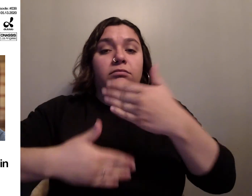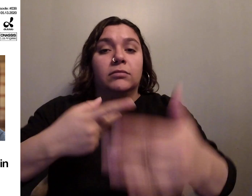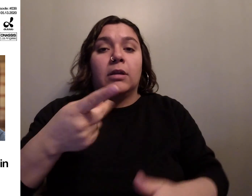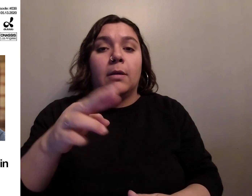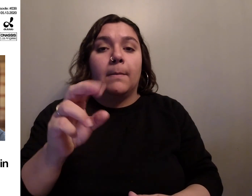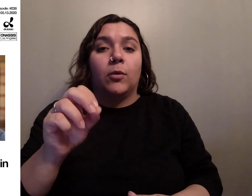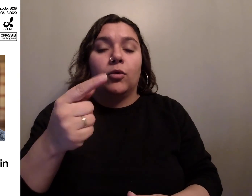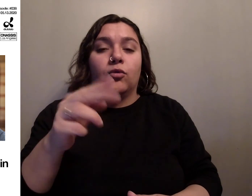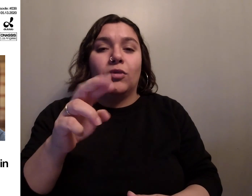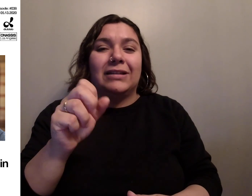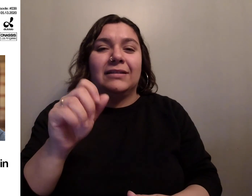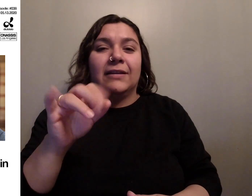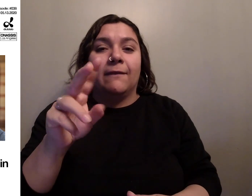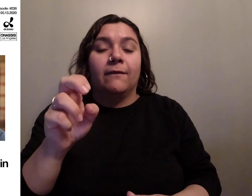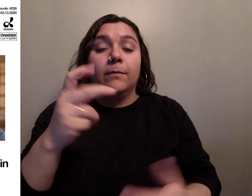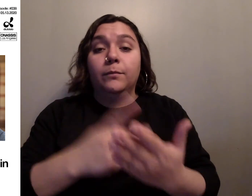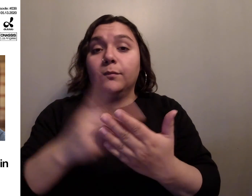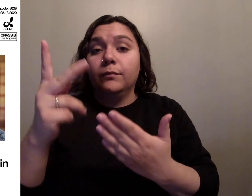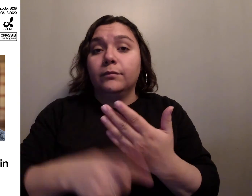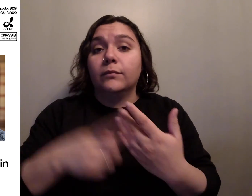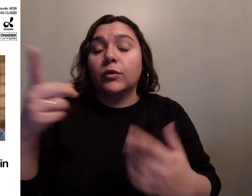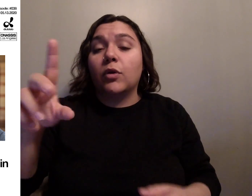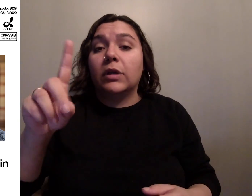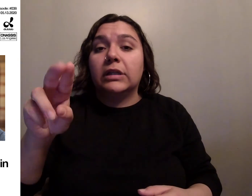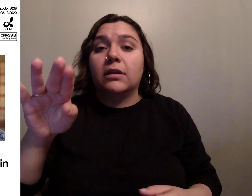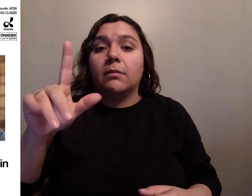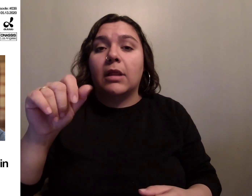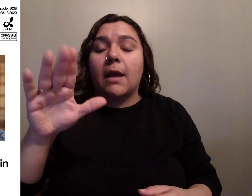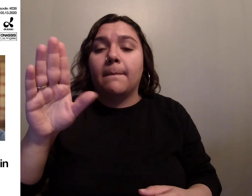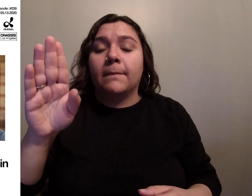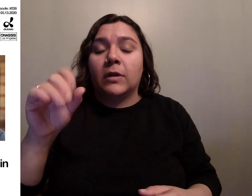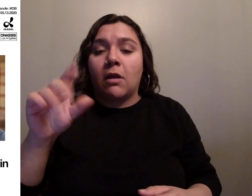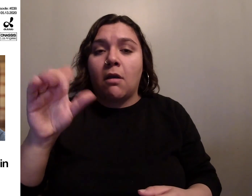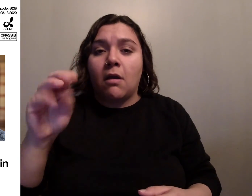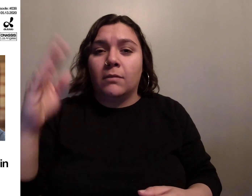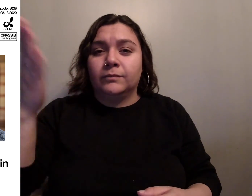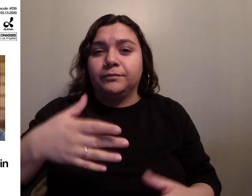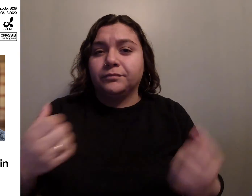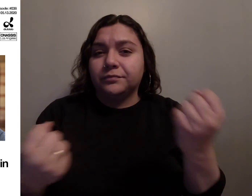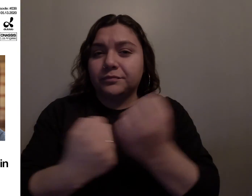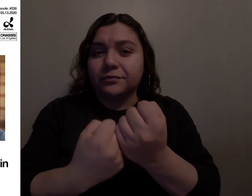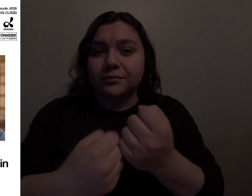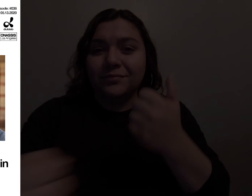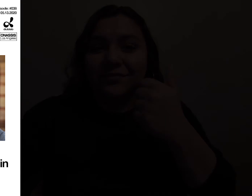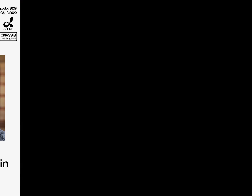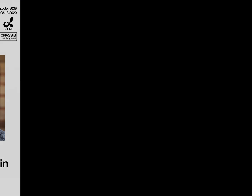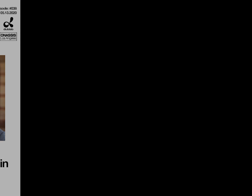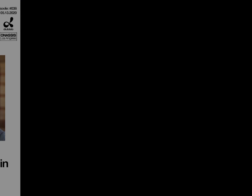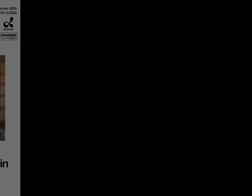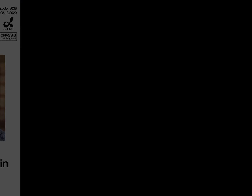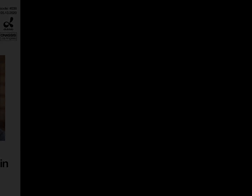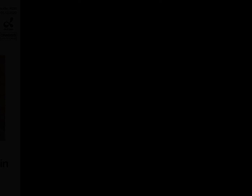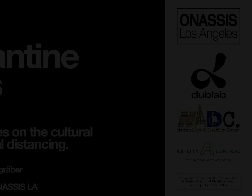To support this show and Dublab's progressive programming, go to dublab.com/support.